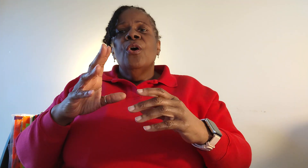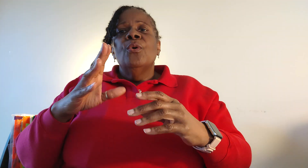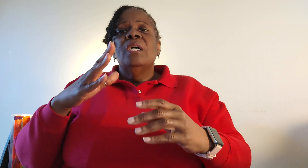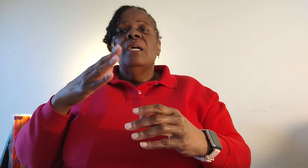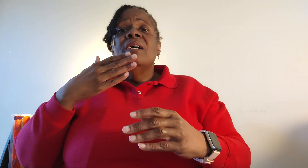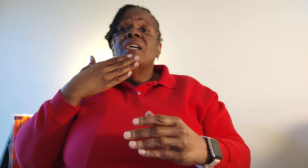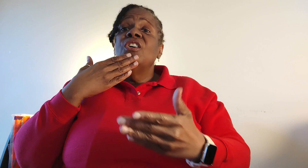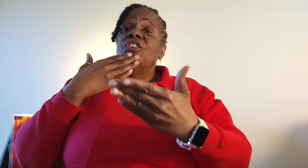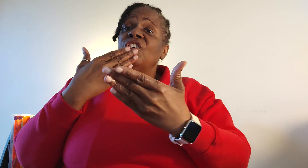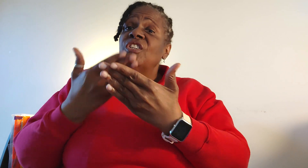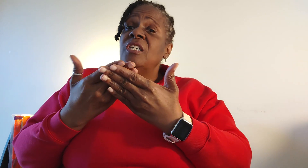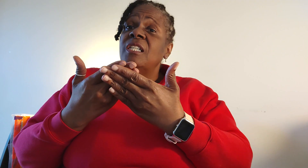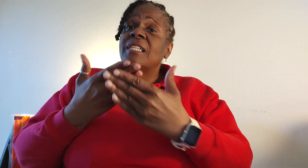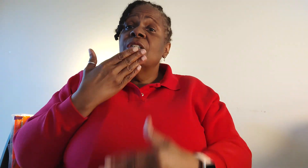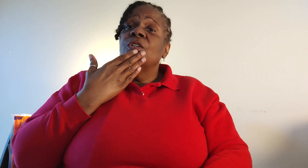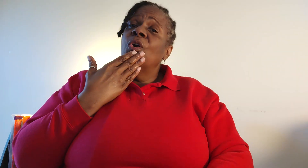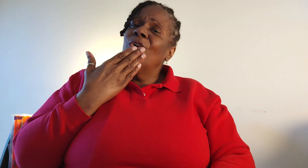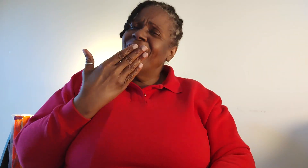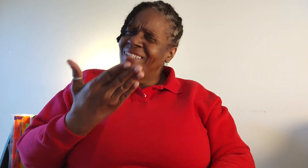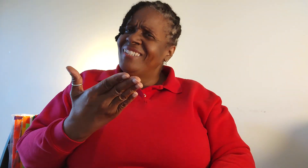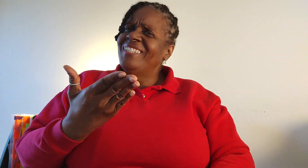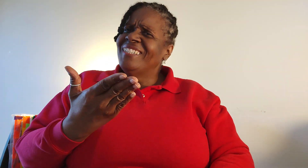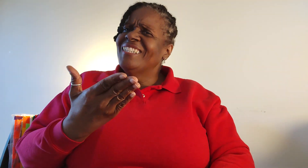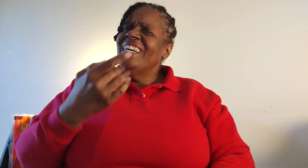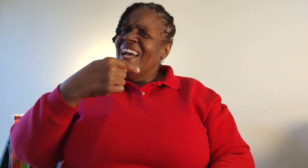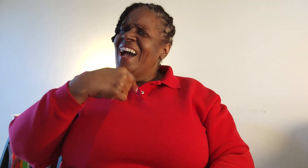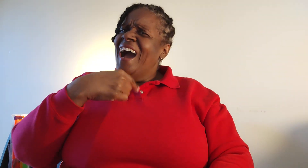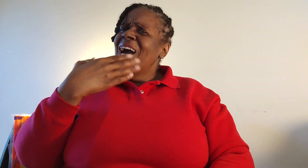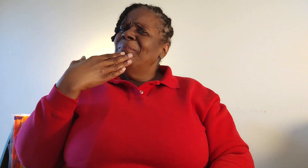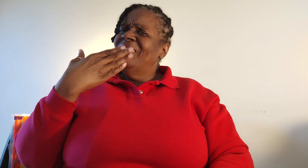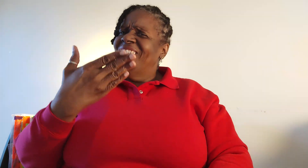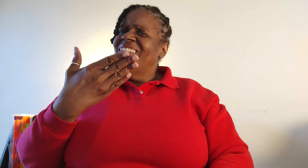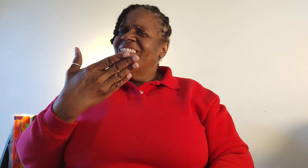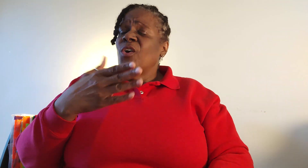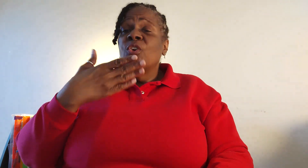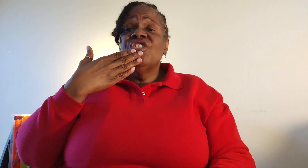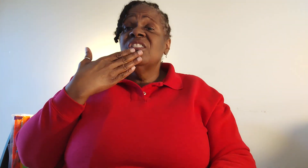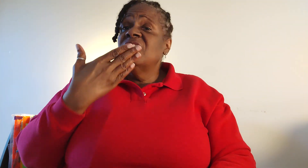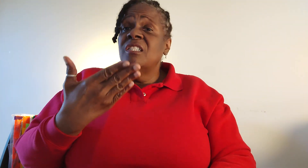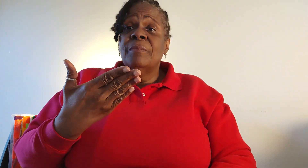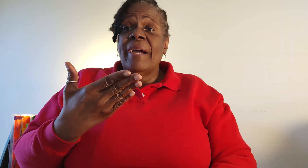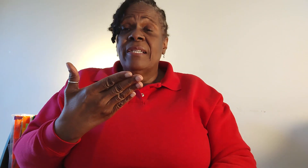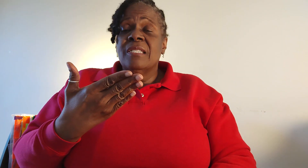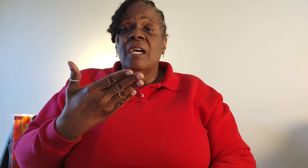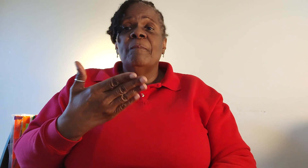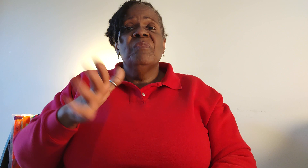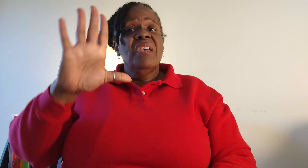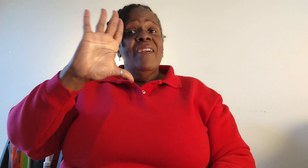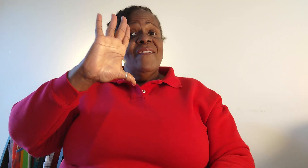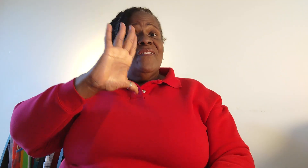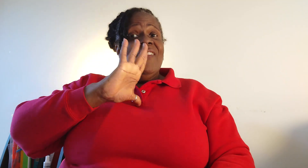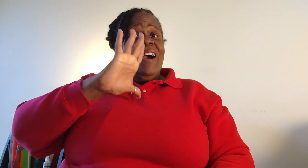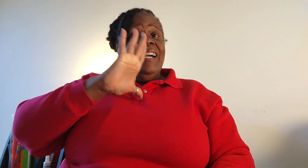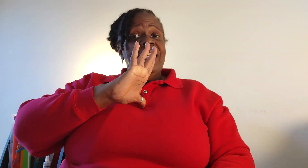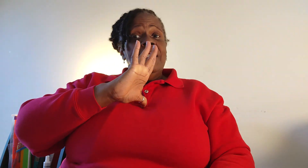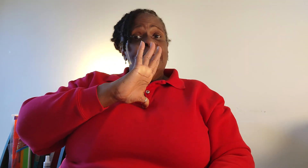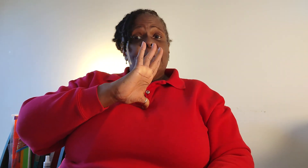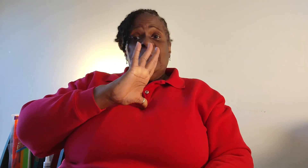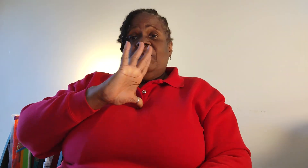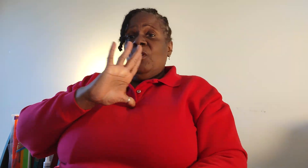So good or good. I'm good. Or just good by itself. Fine. Right